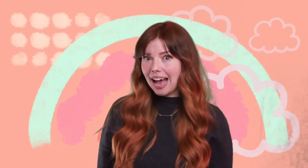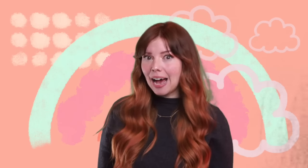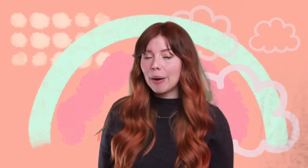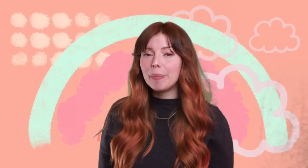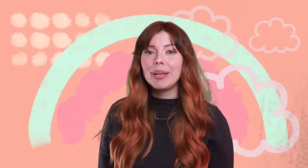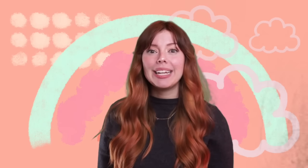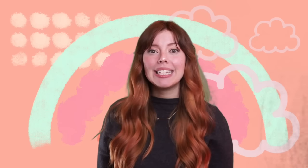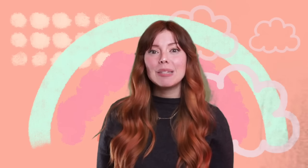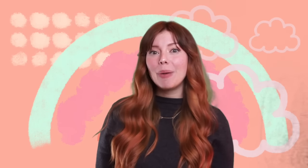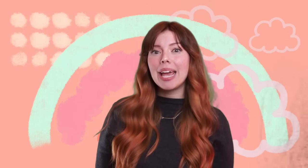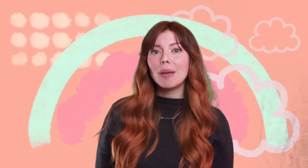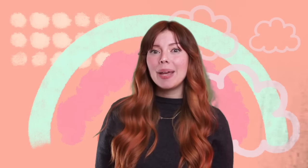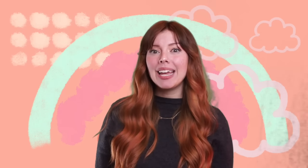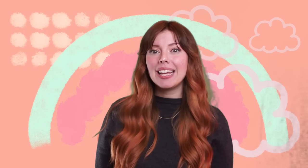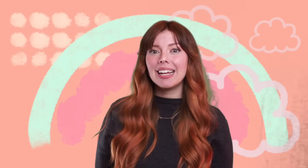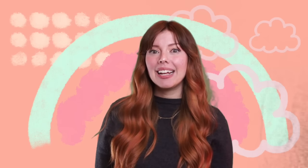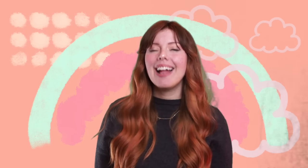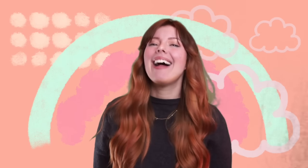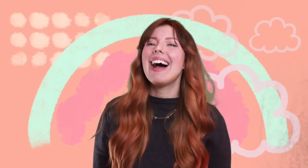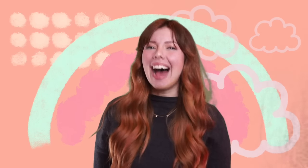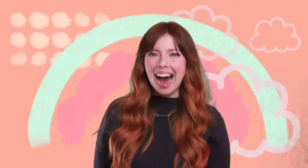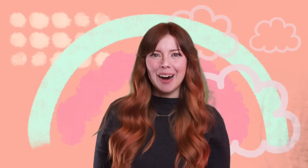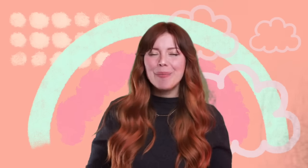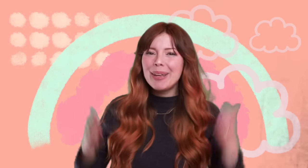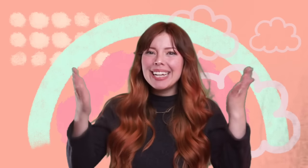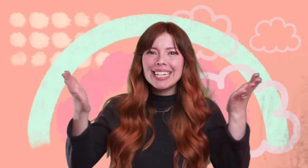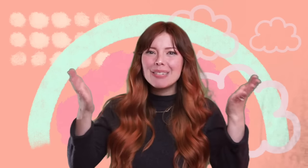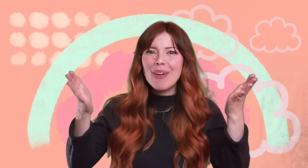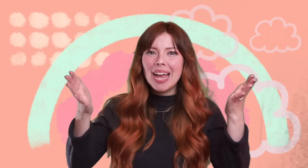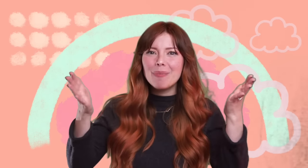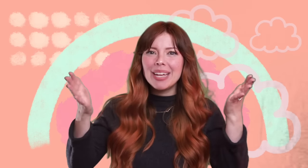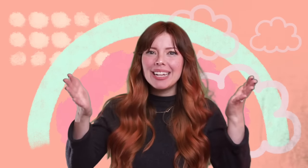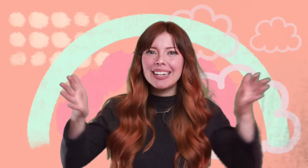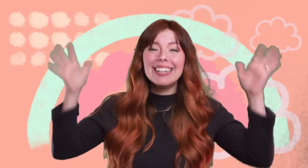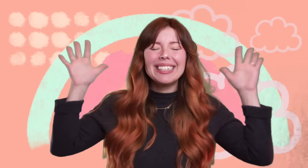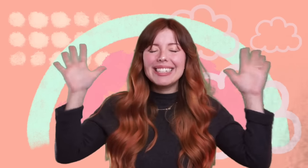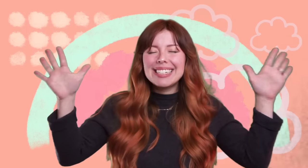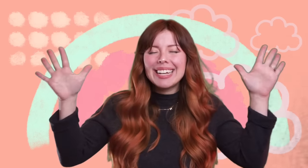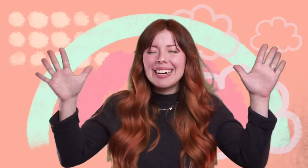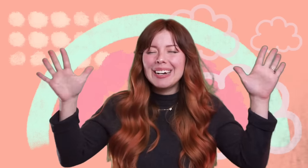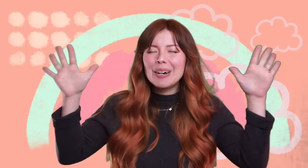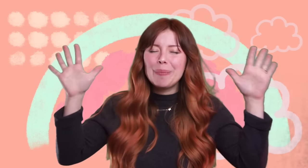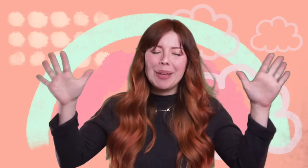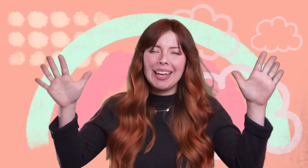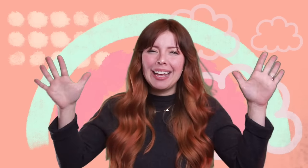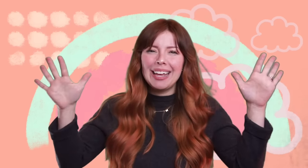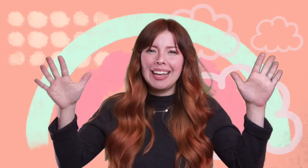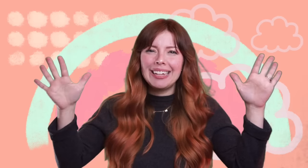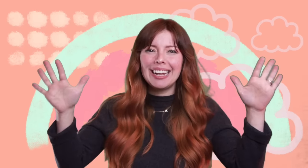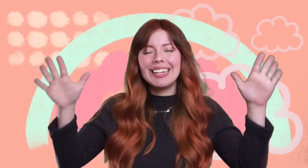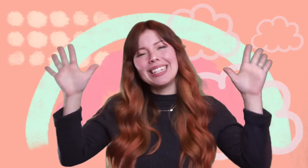How big is baby? How big is baby? So big,